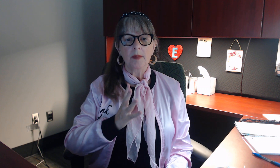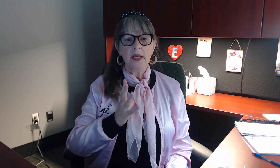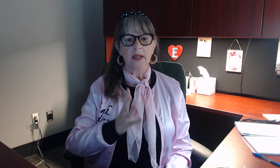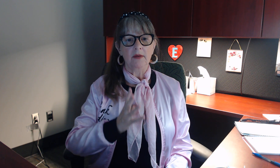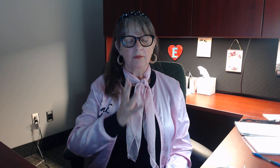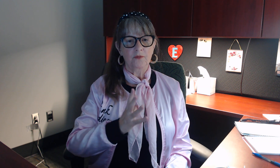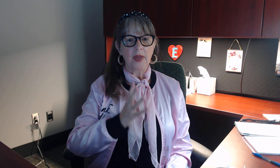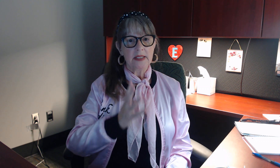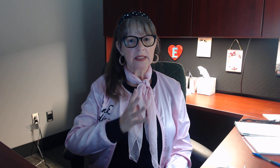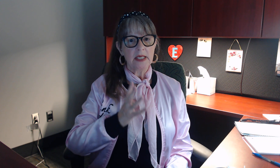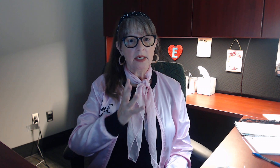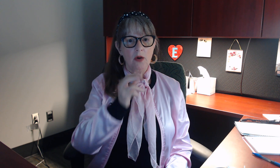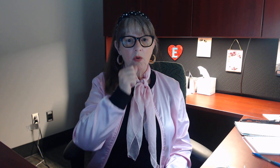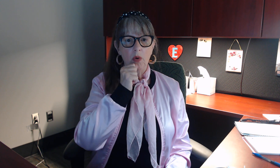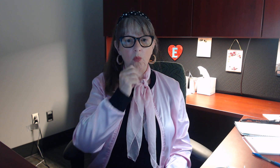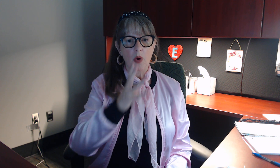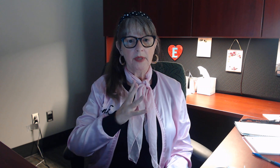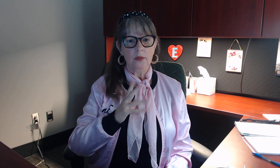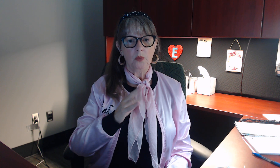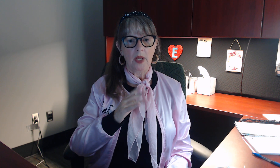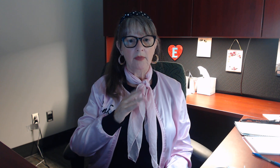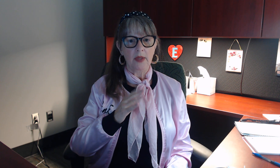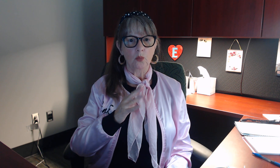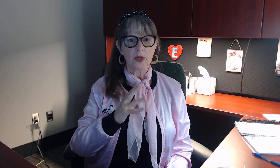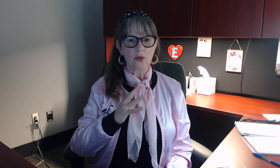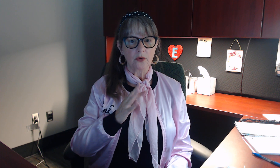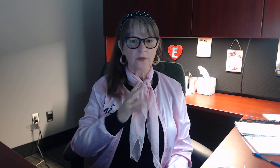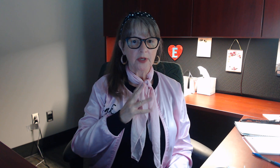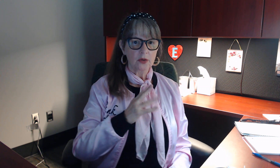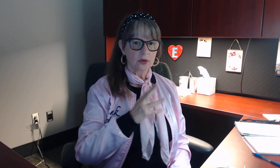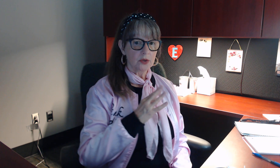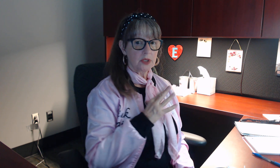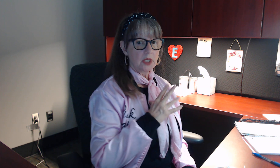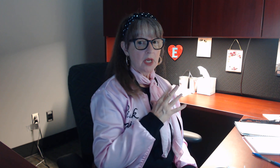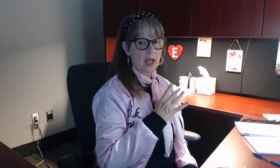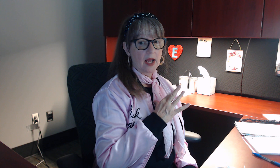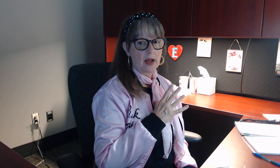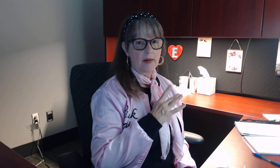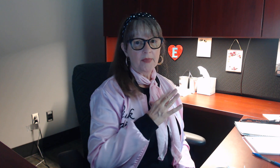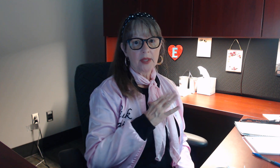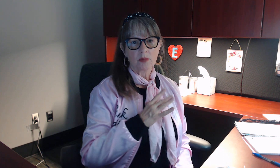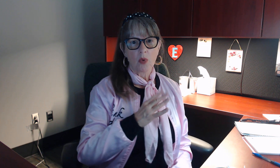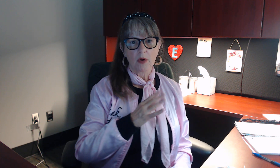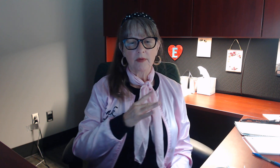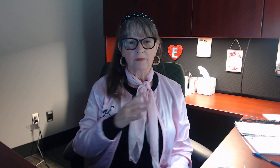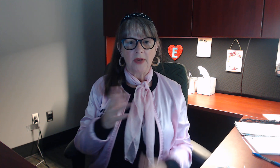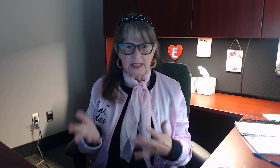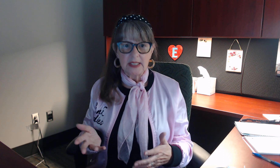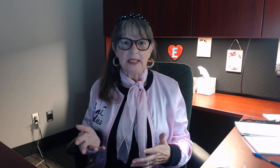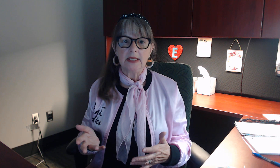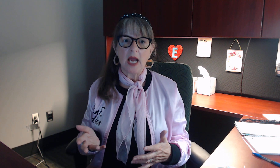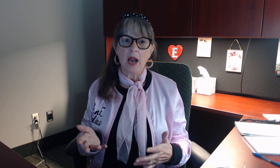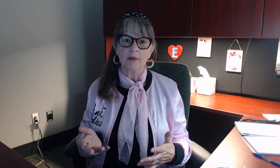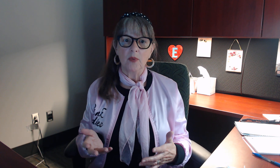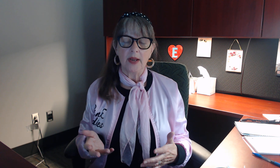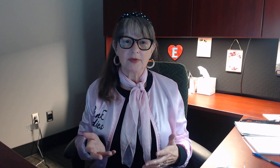and fancy, or woman and then wiggle your fingers. That's more of a fancy type of way of saying